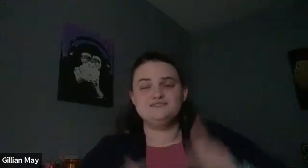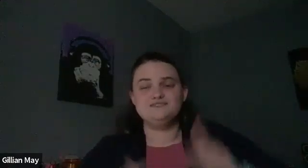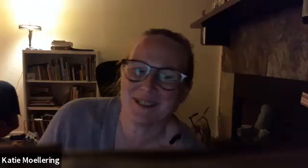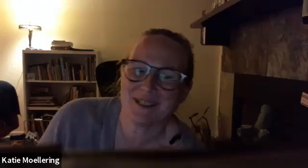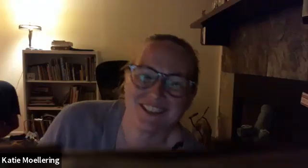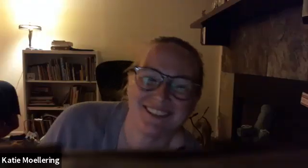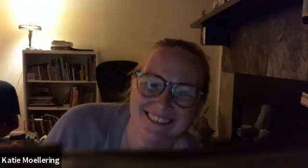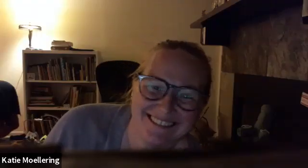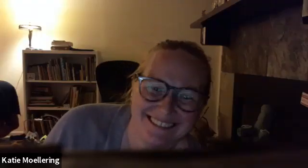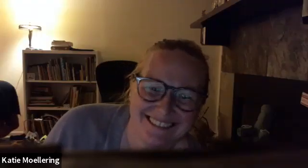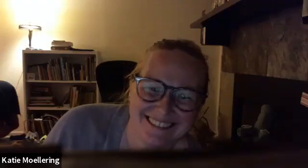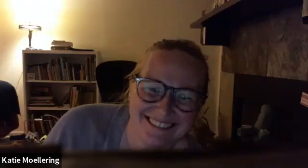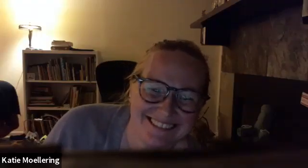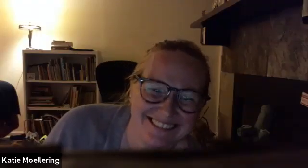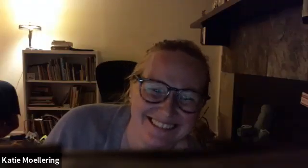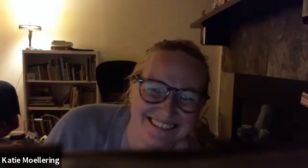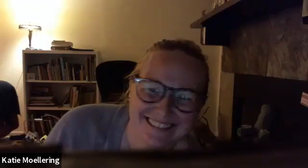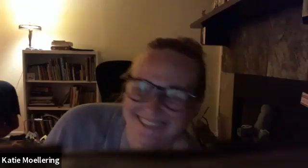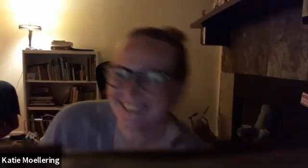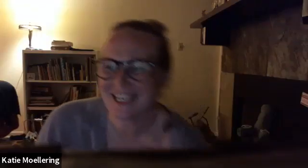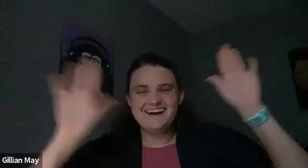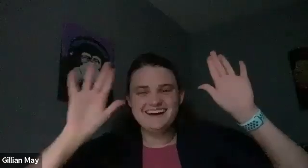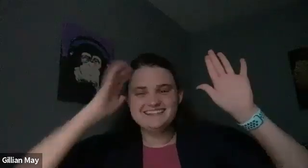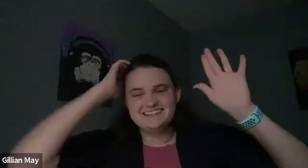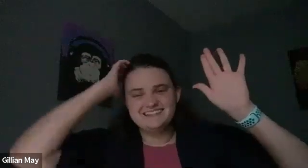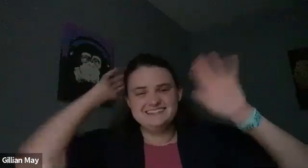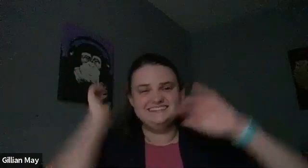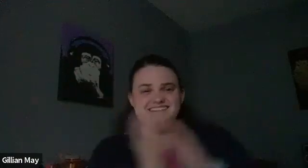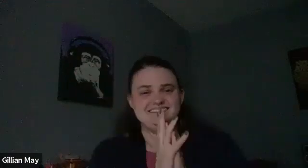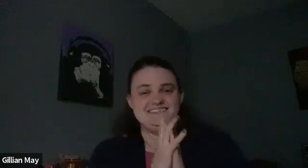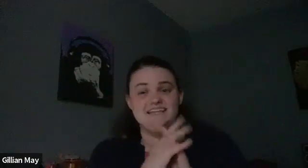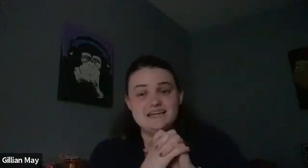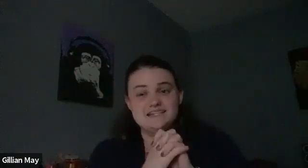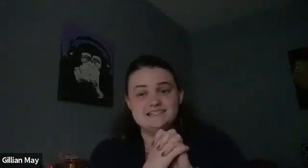much, Jillian. Bye, guys. Everybody have a great week. Yes.